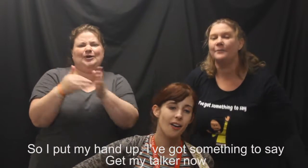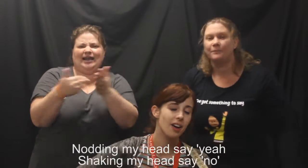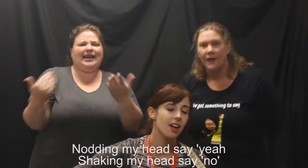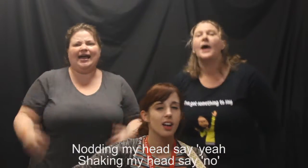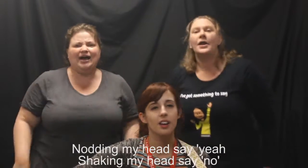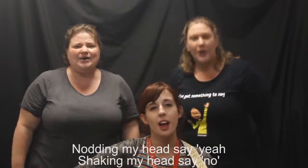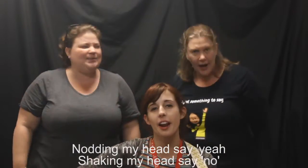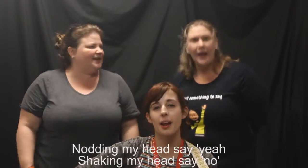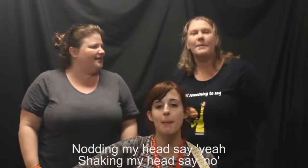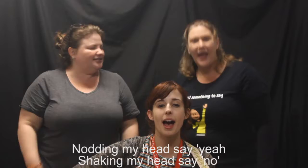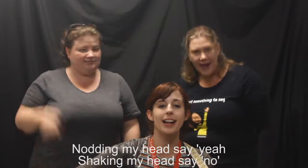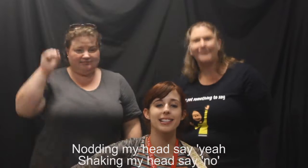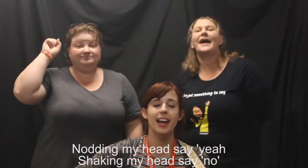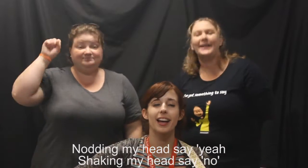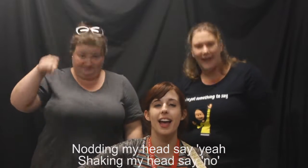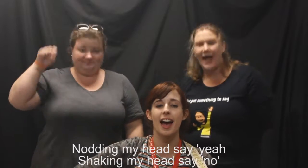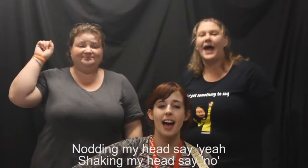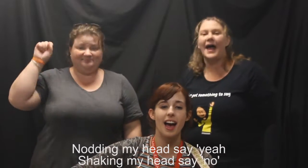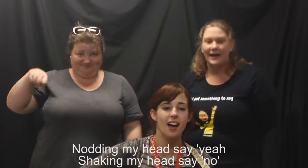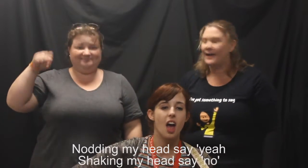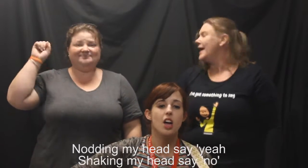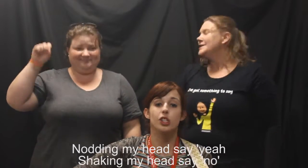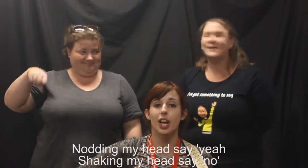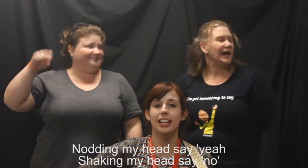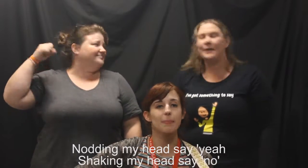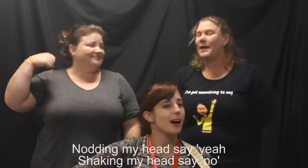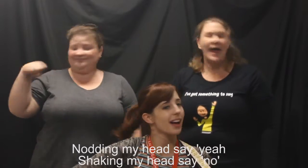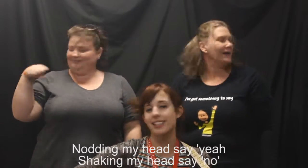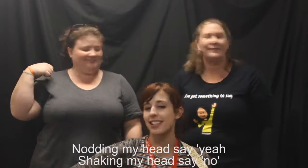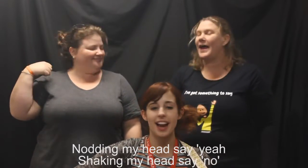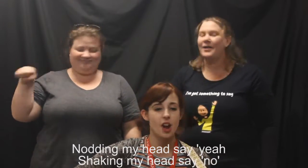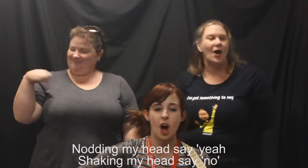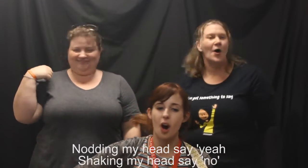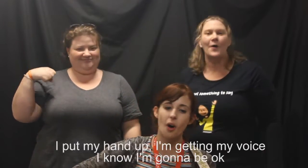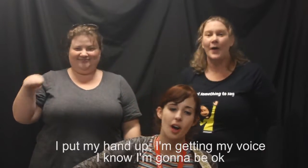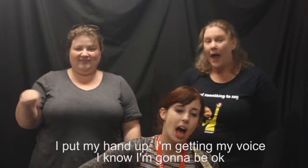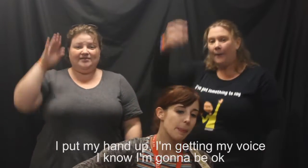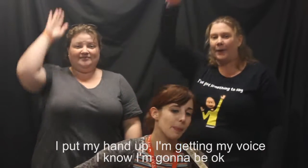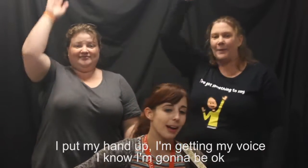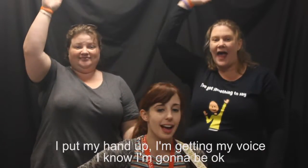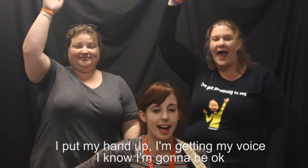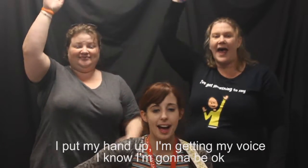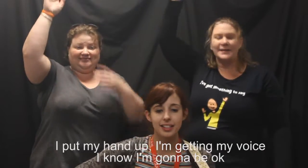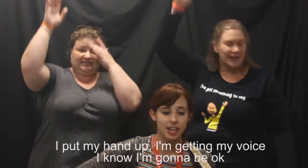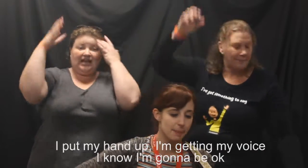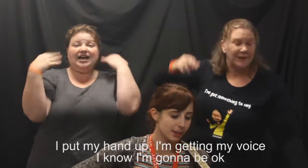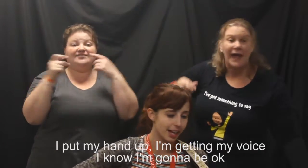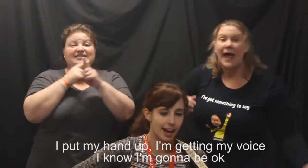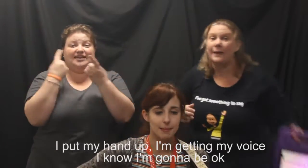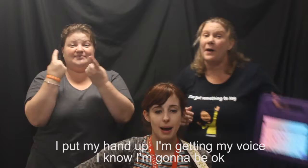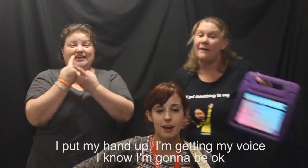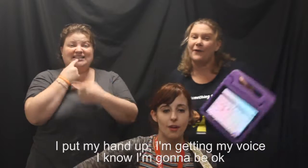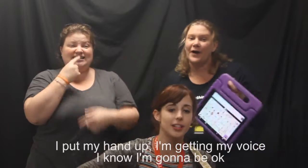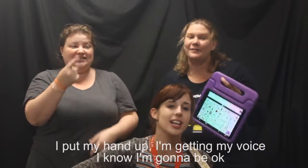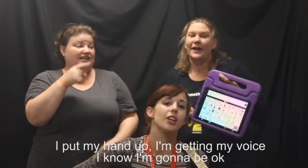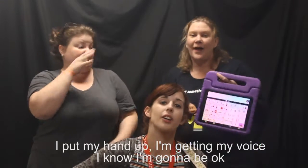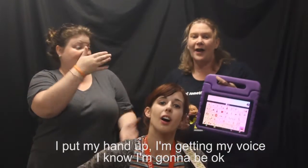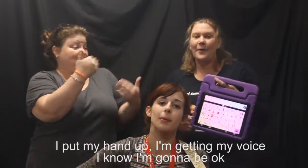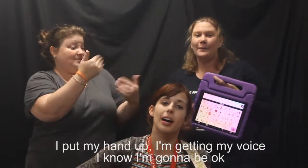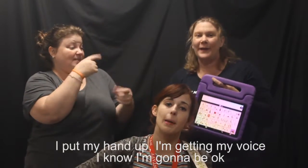Not in my head, say yeah Shake in my head, say no I put my hands up They're getting my voice And I don't want to